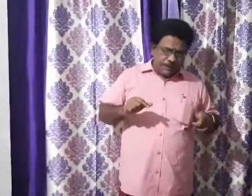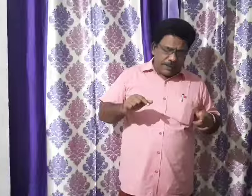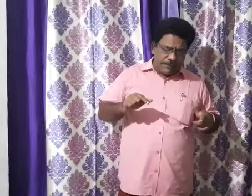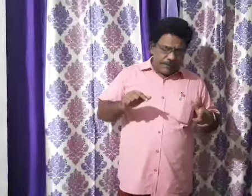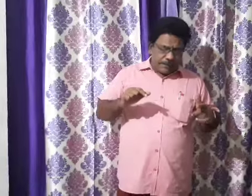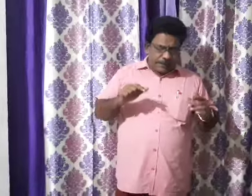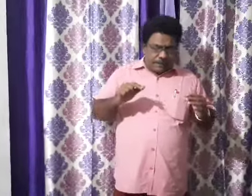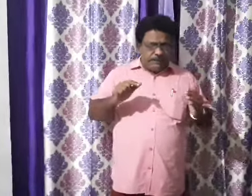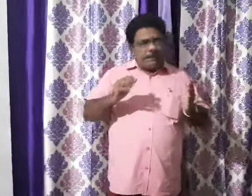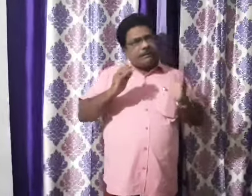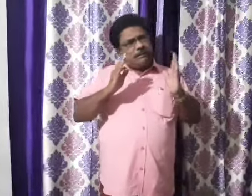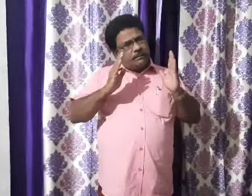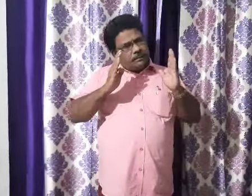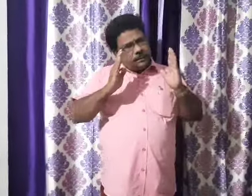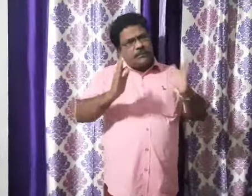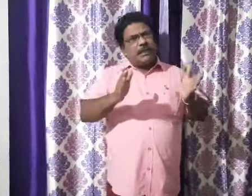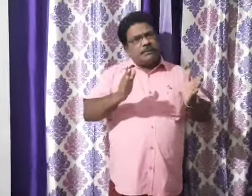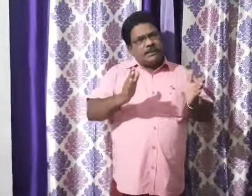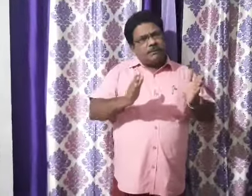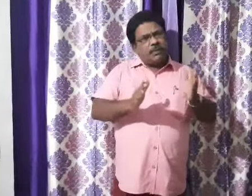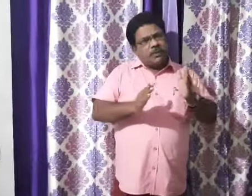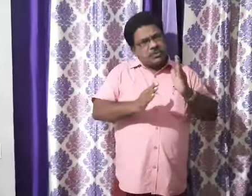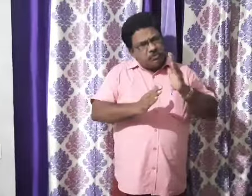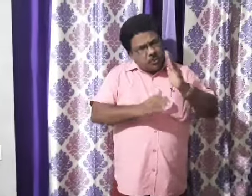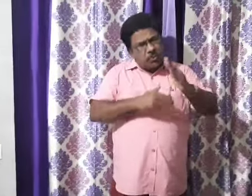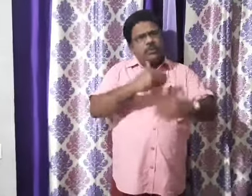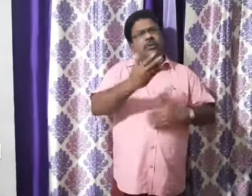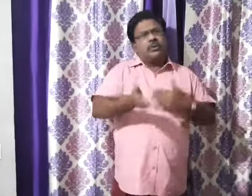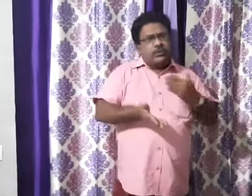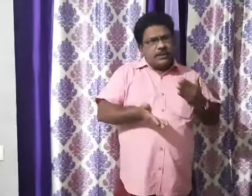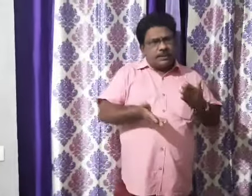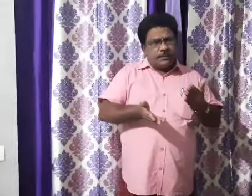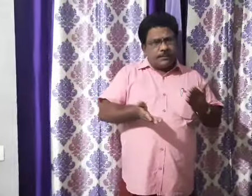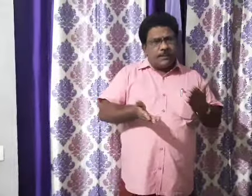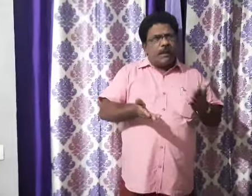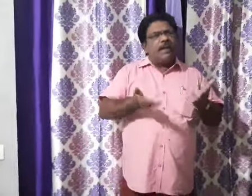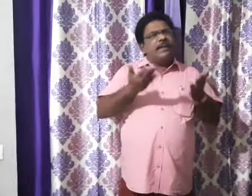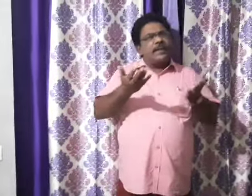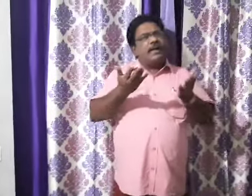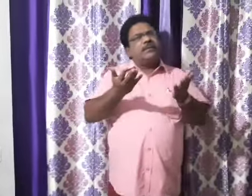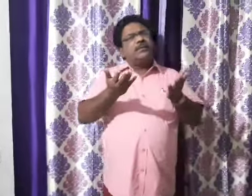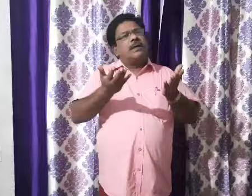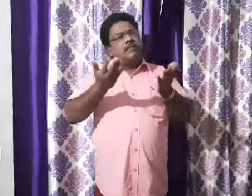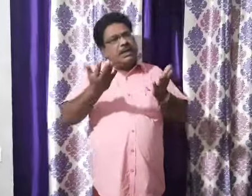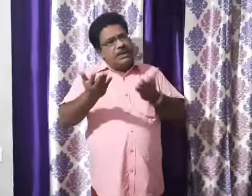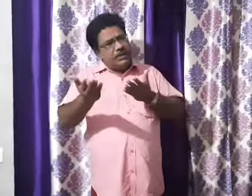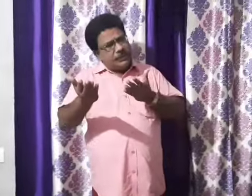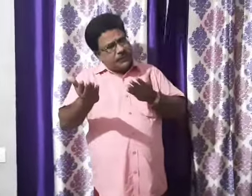Okay. Then the farmers produce more goods and they have plenty of